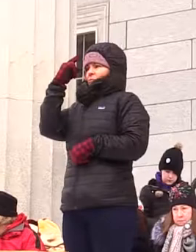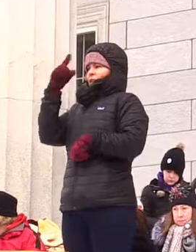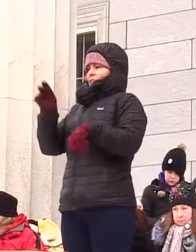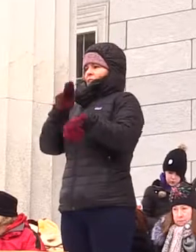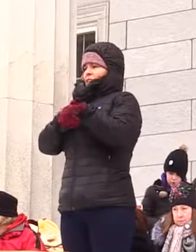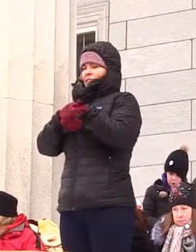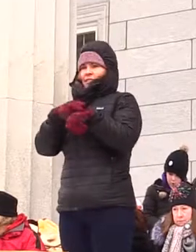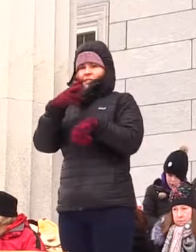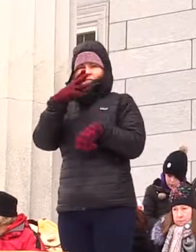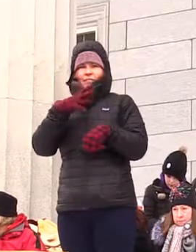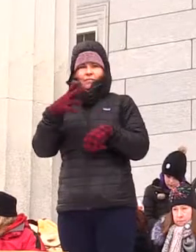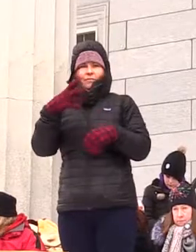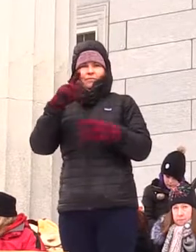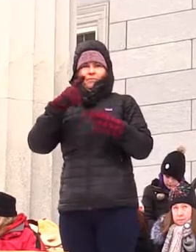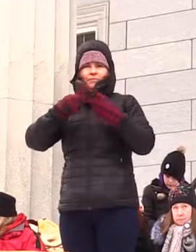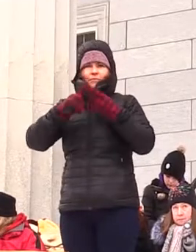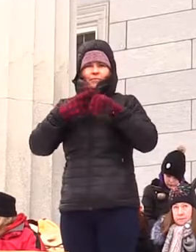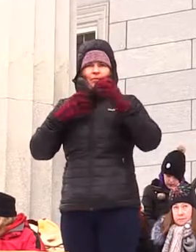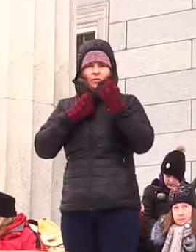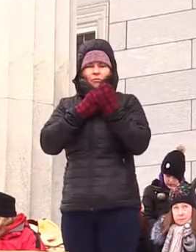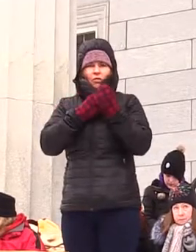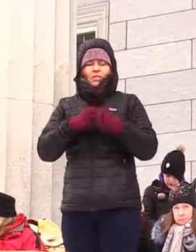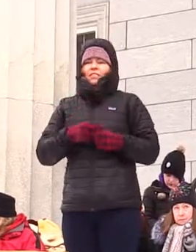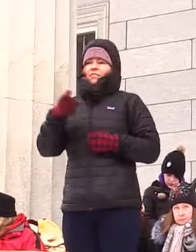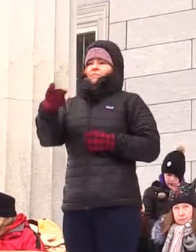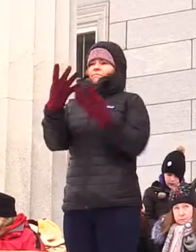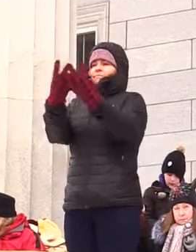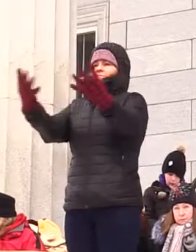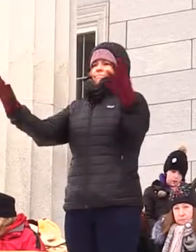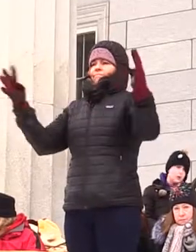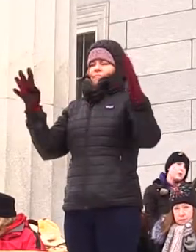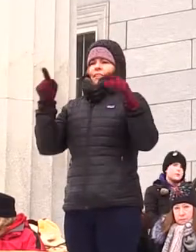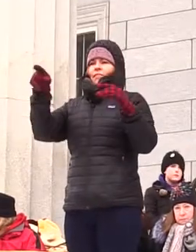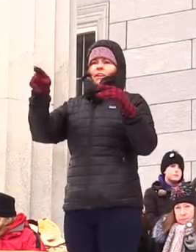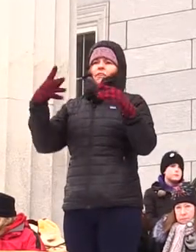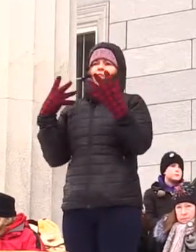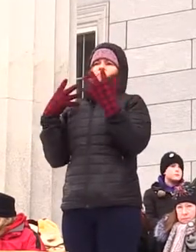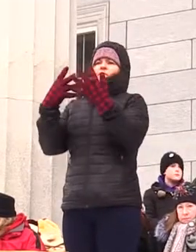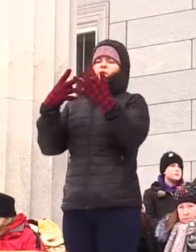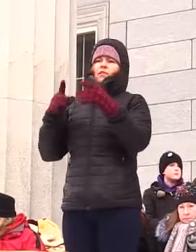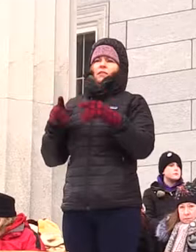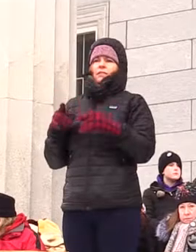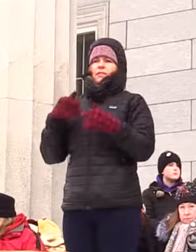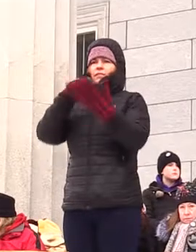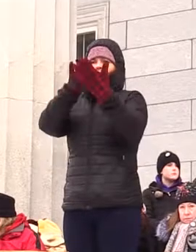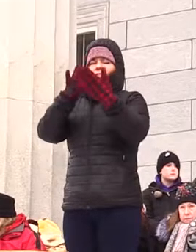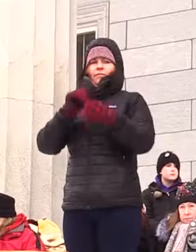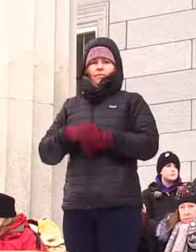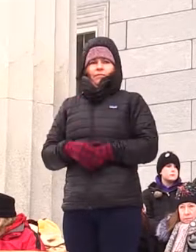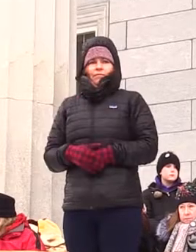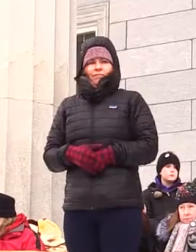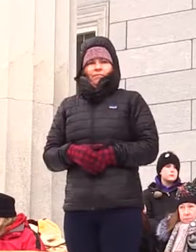femmes have largely been the frontline leaders of these movements.